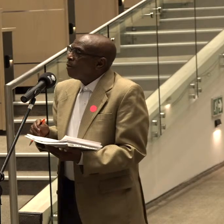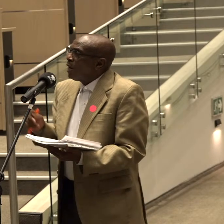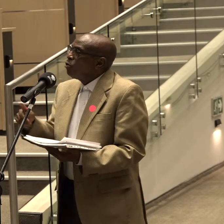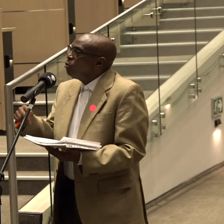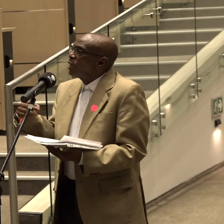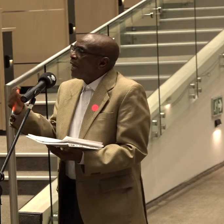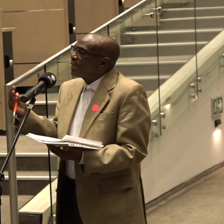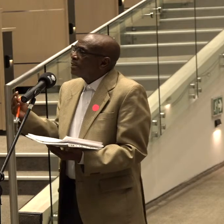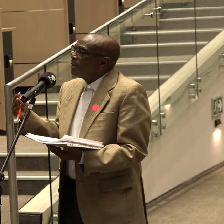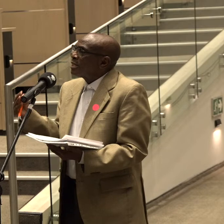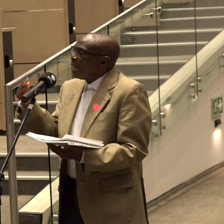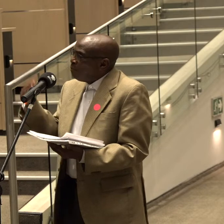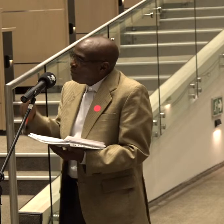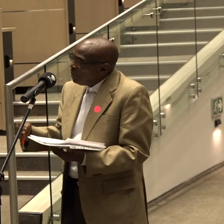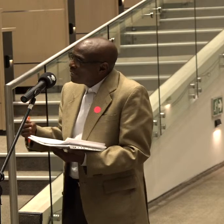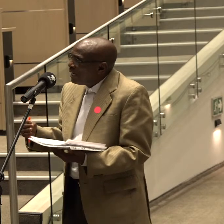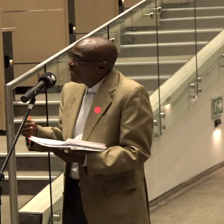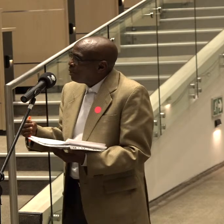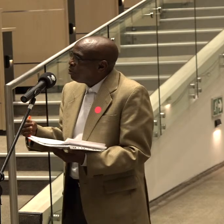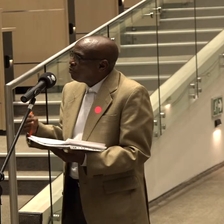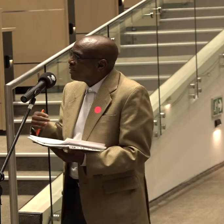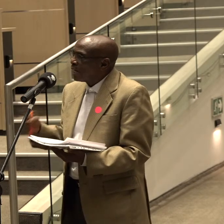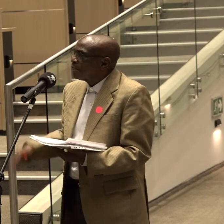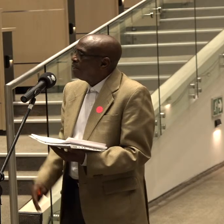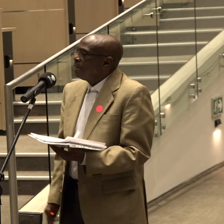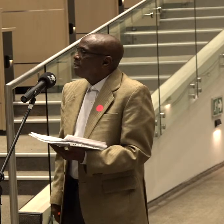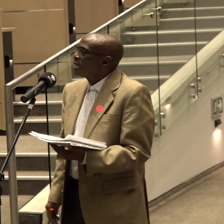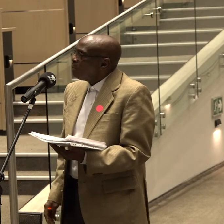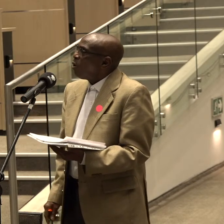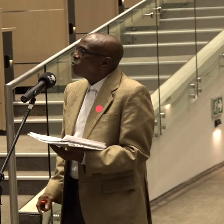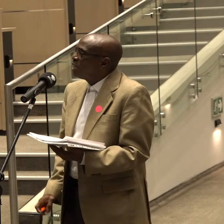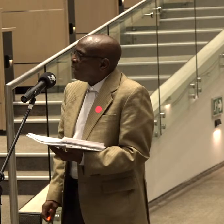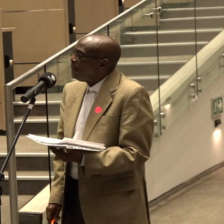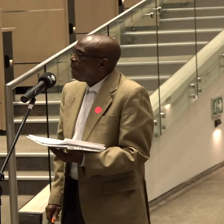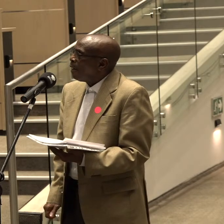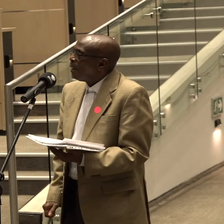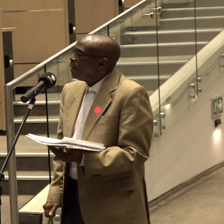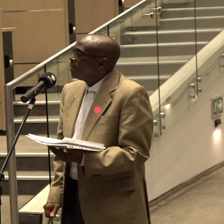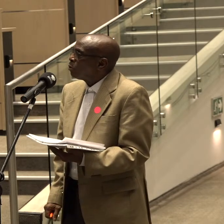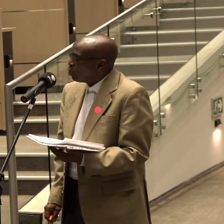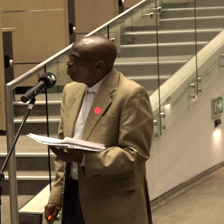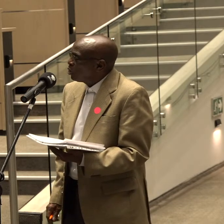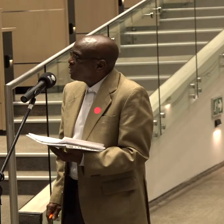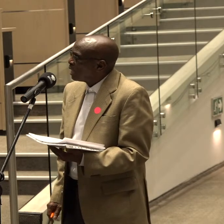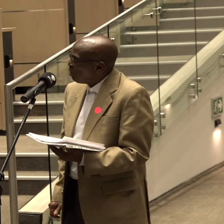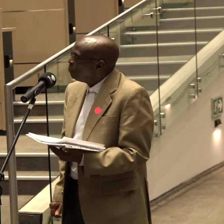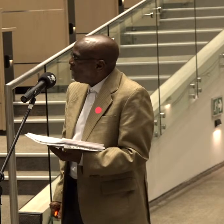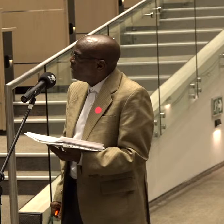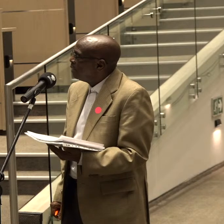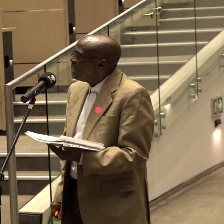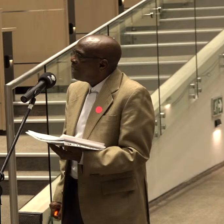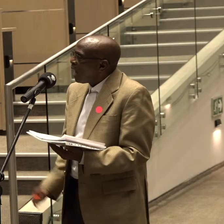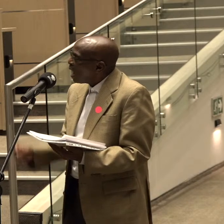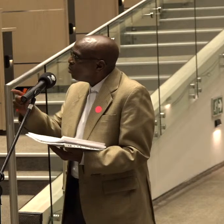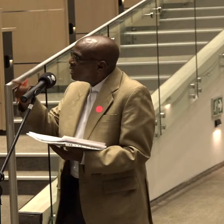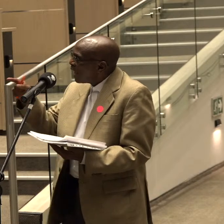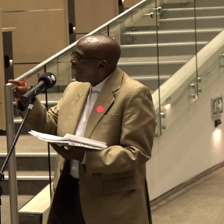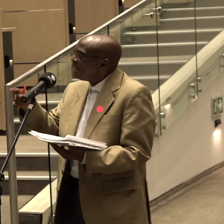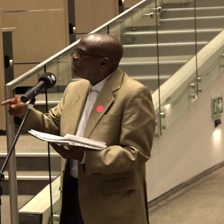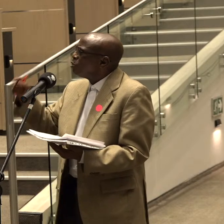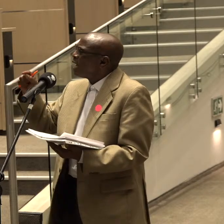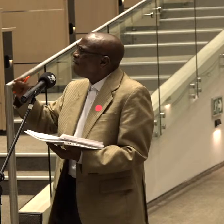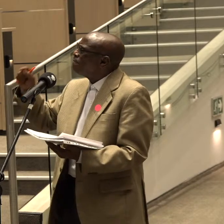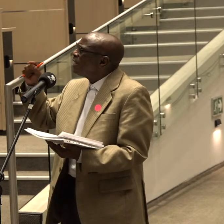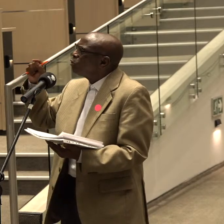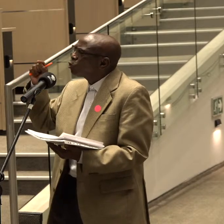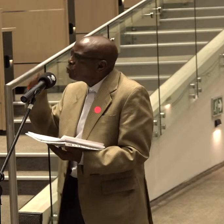but when you look at the implementation you find that some of the contributions that we have made are not